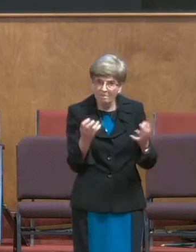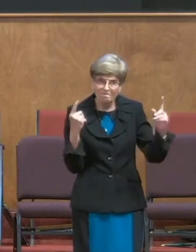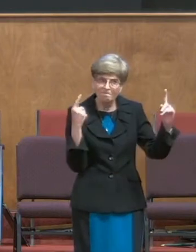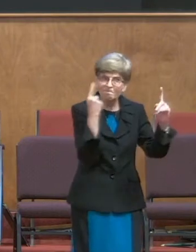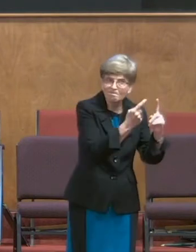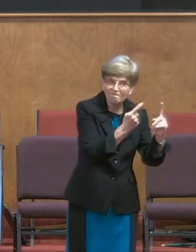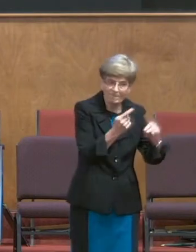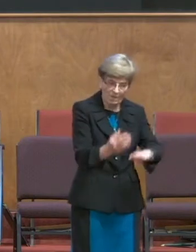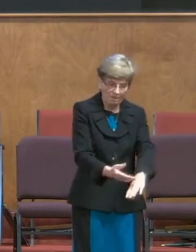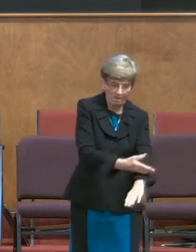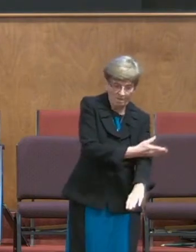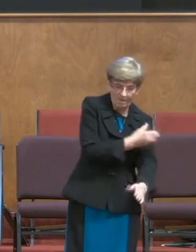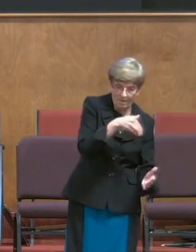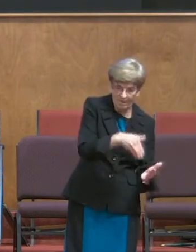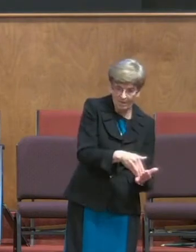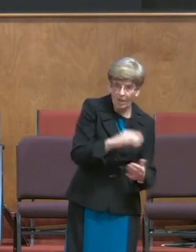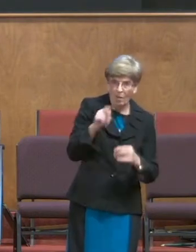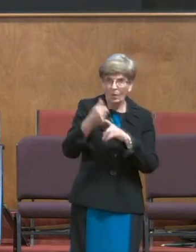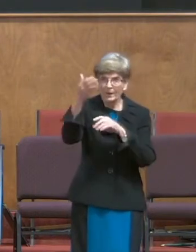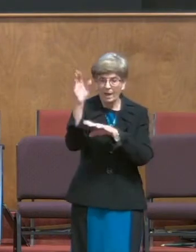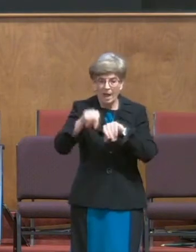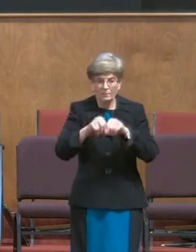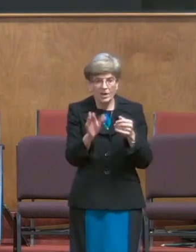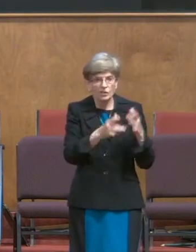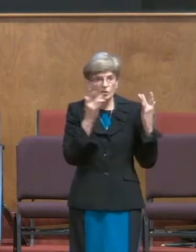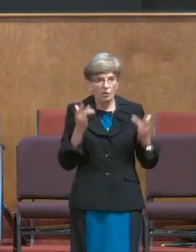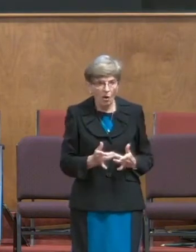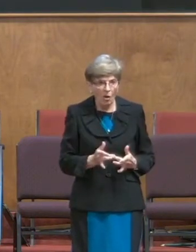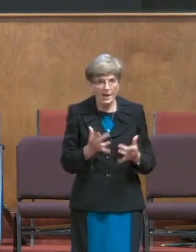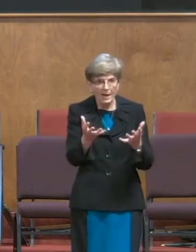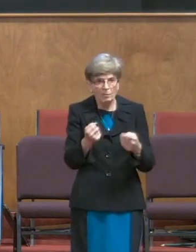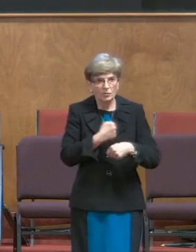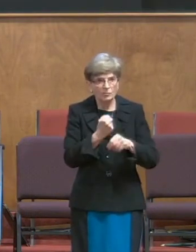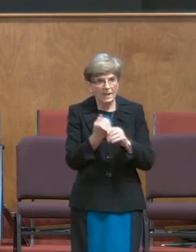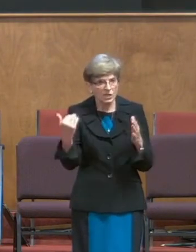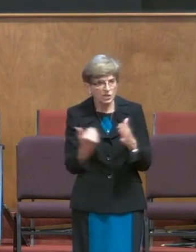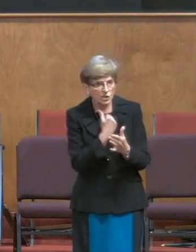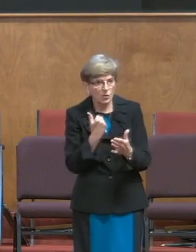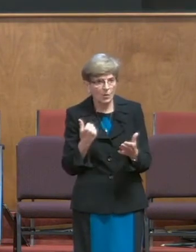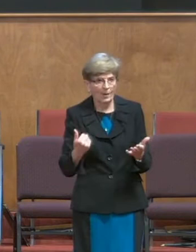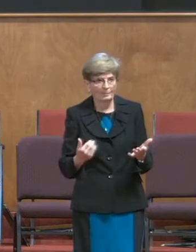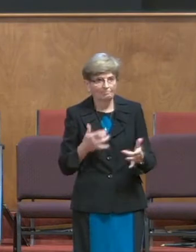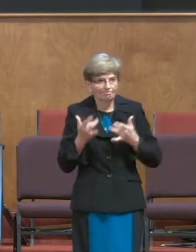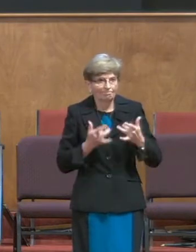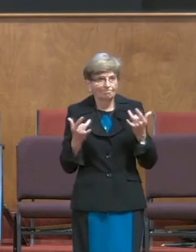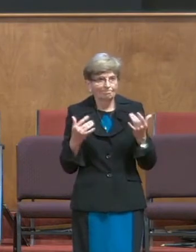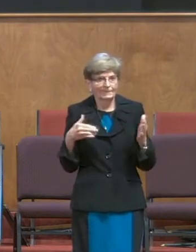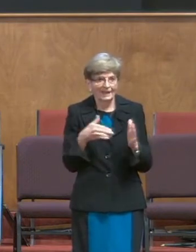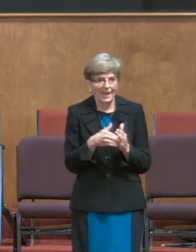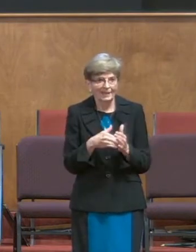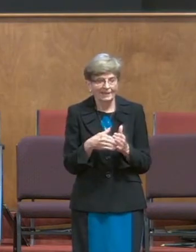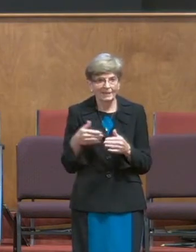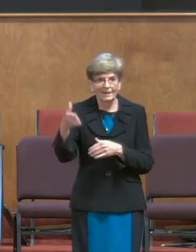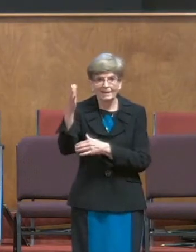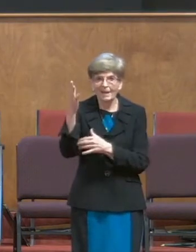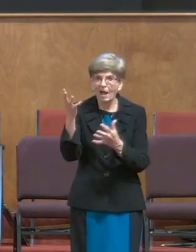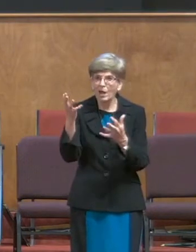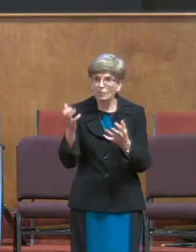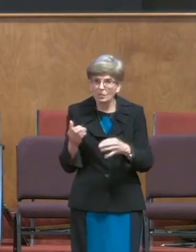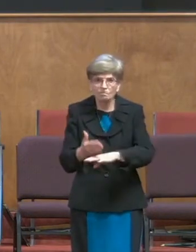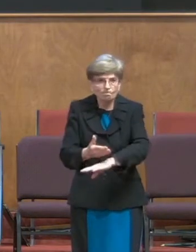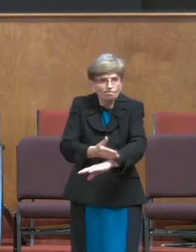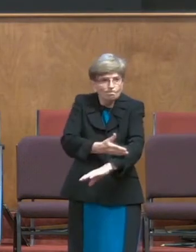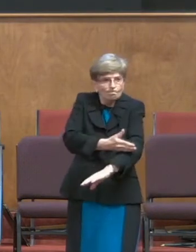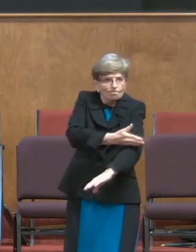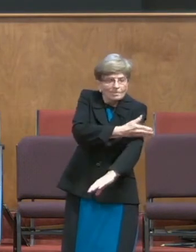breaks a person's heart, it is so he may make it anew. God wants to build us up again as the church. He wants to give us